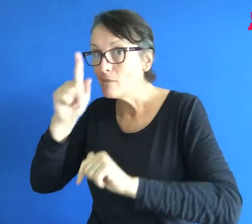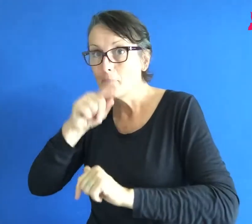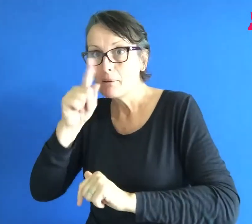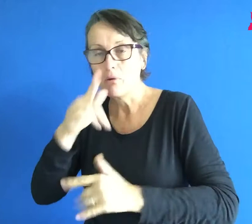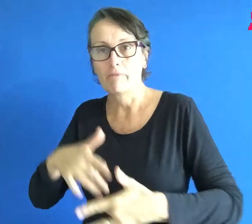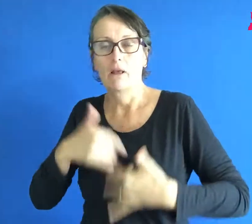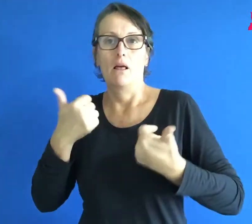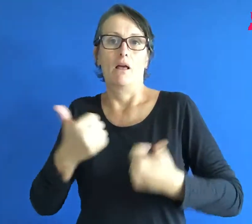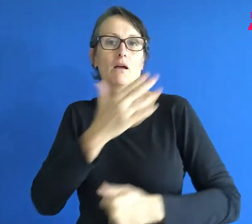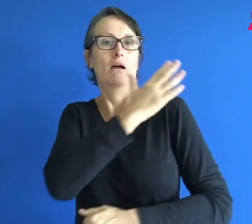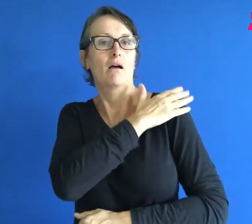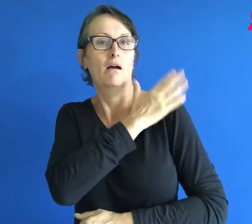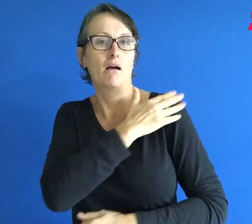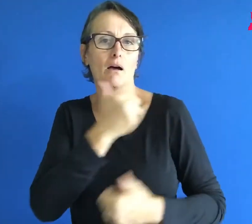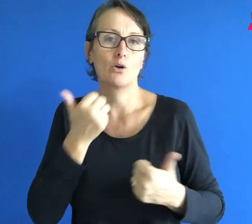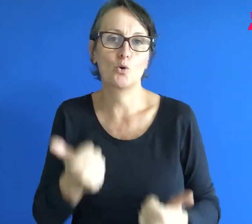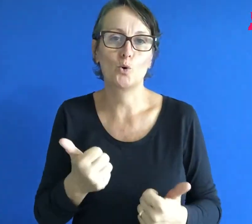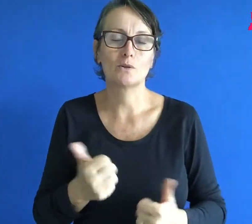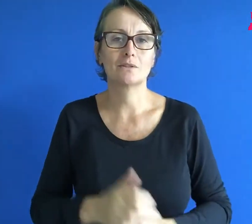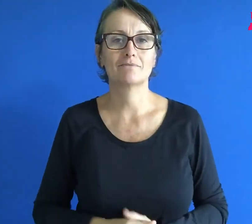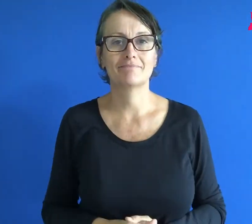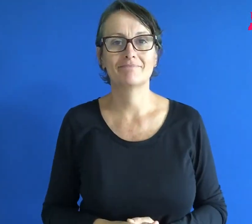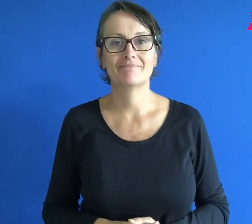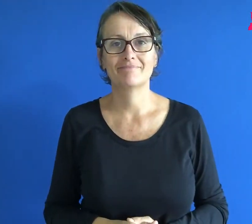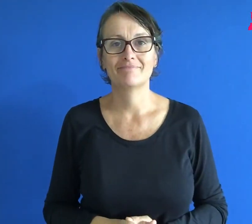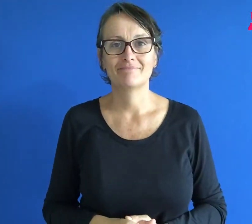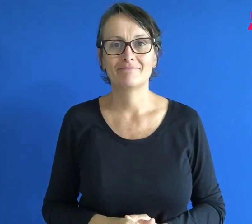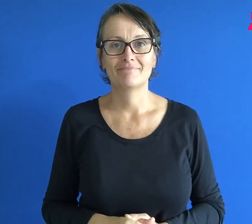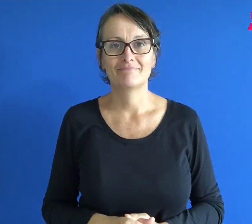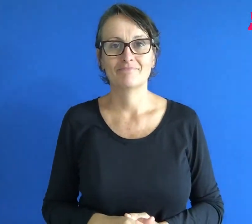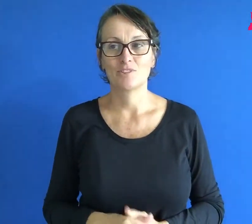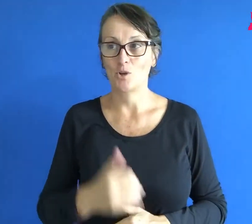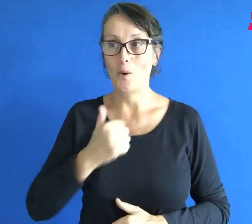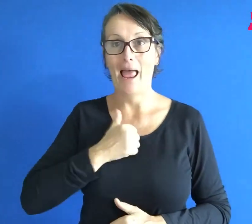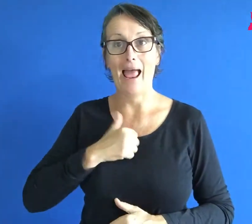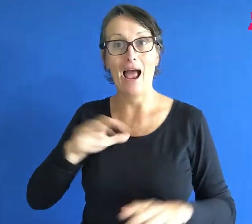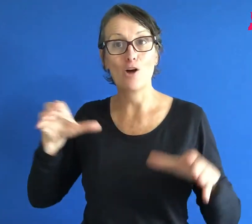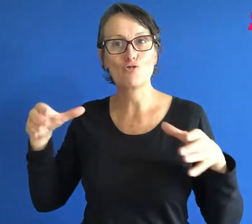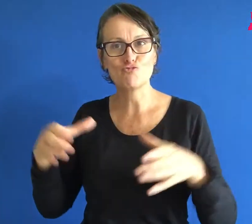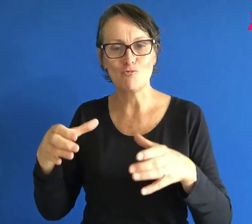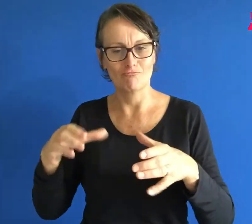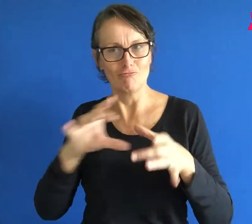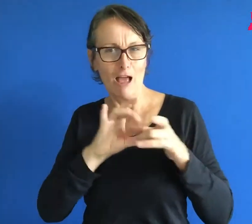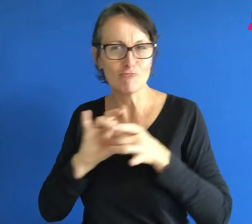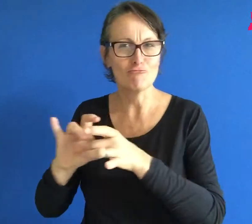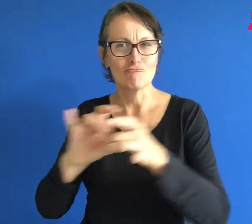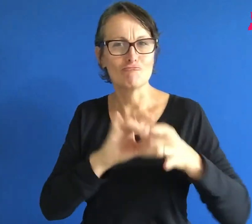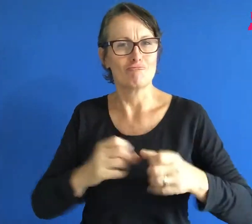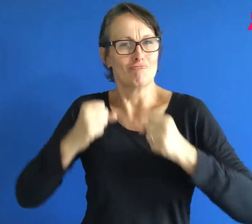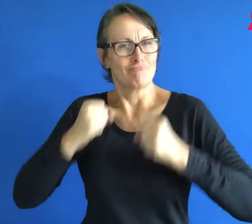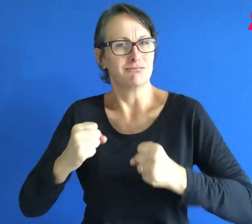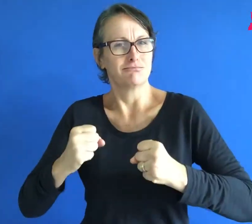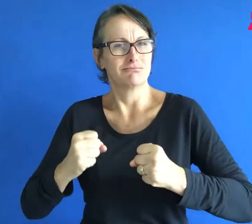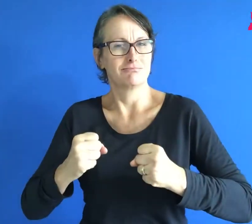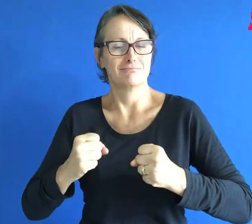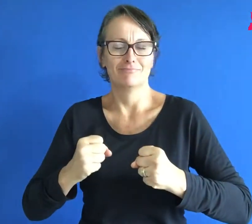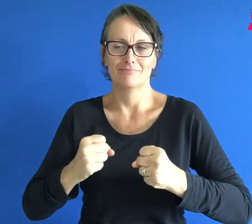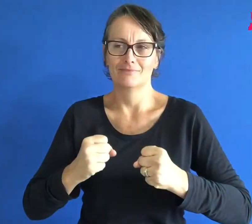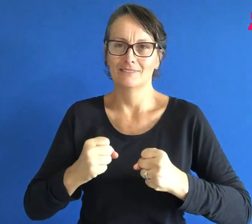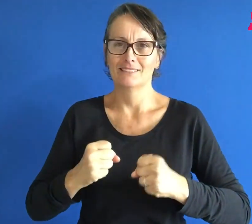as, Task Force 1313, first rotation, we call ourselves the Buccaneers. So corny. So here's what I want to know